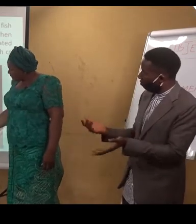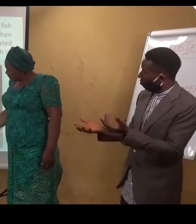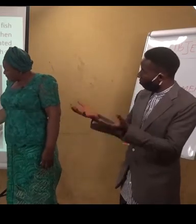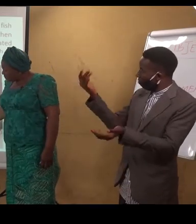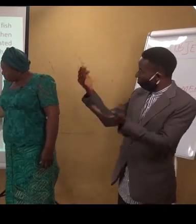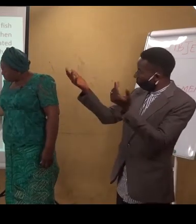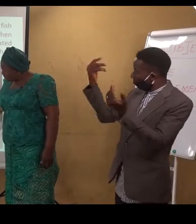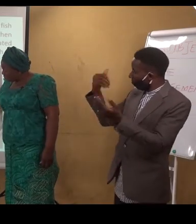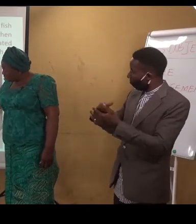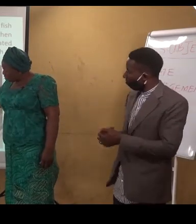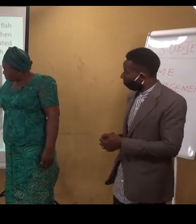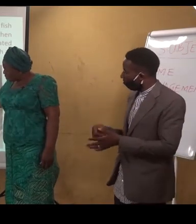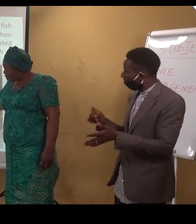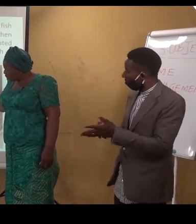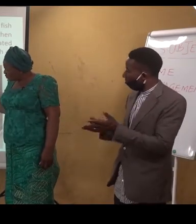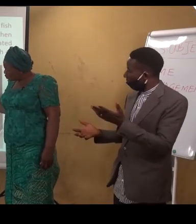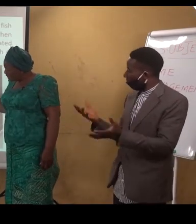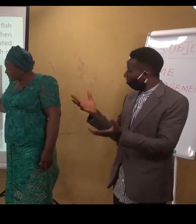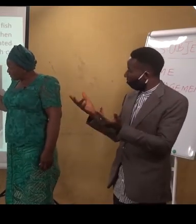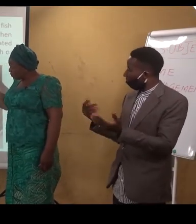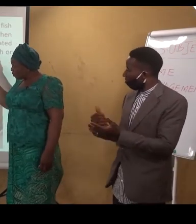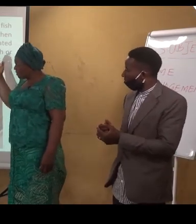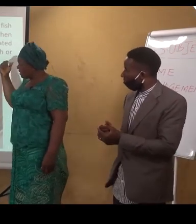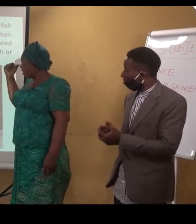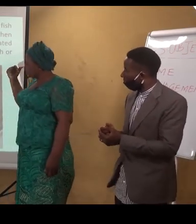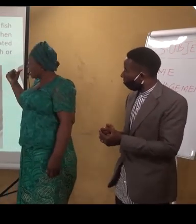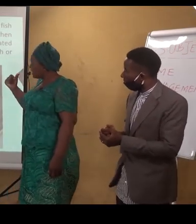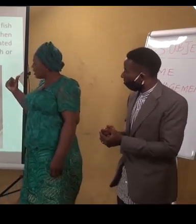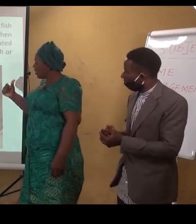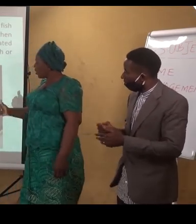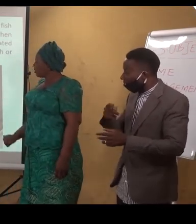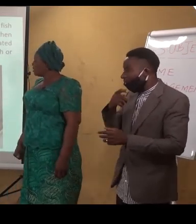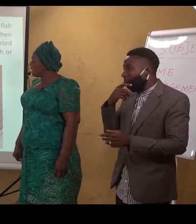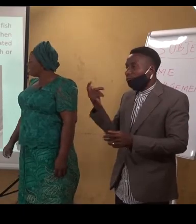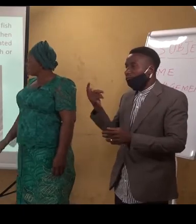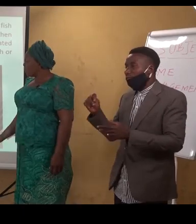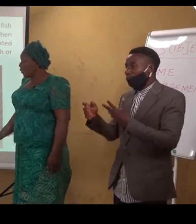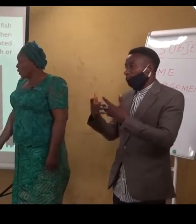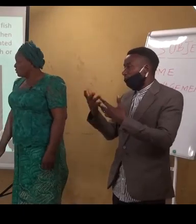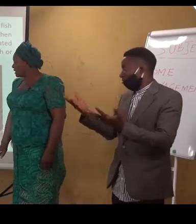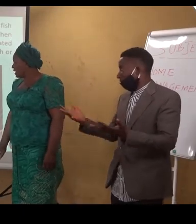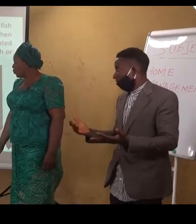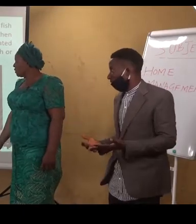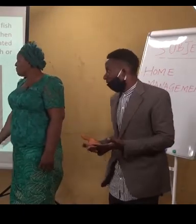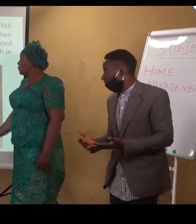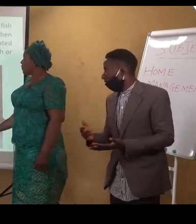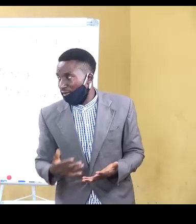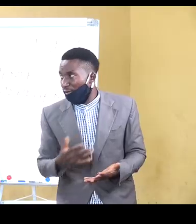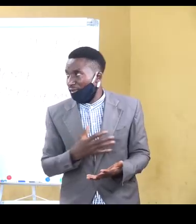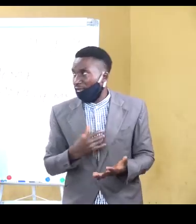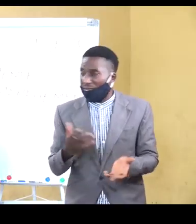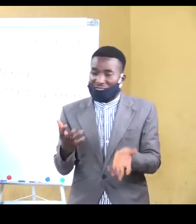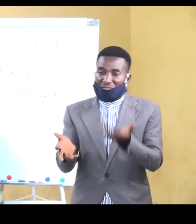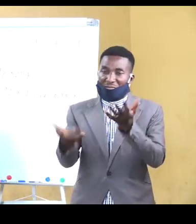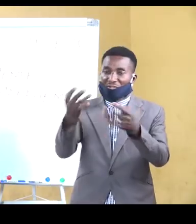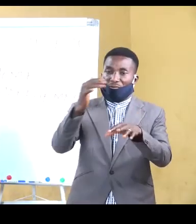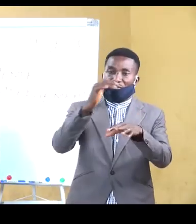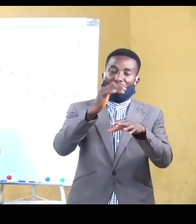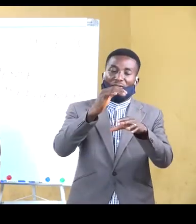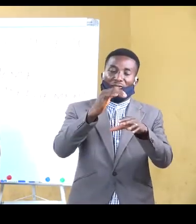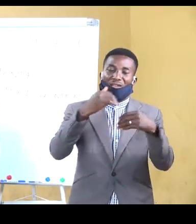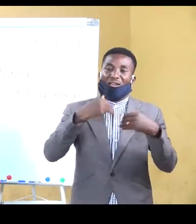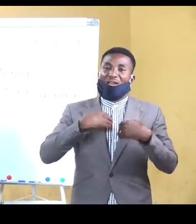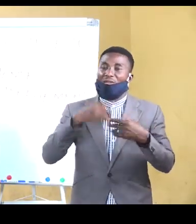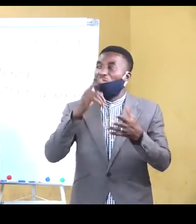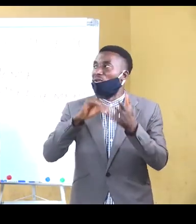smoke. This smoke also comes to, as I told us initially, contains phenols and what? Aldehydes,